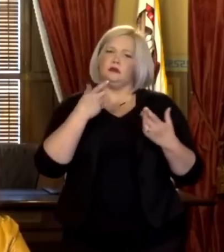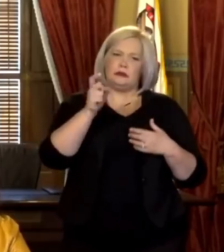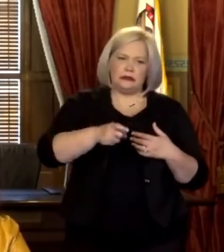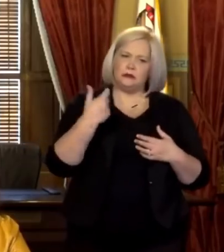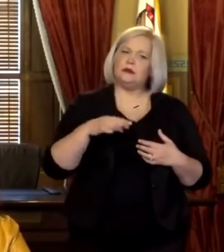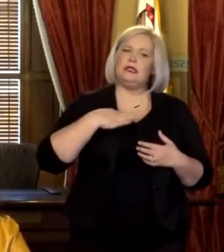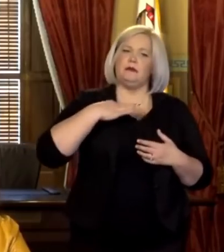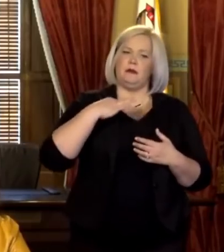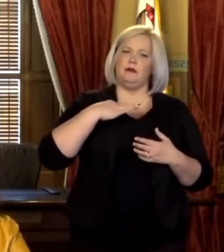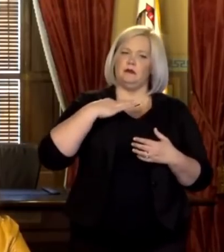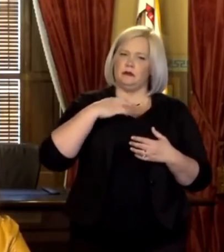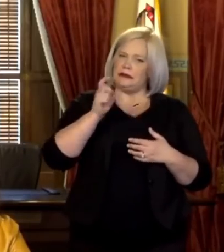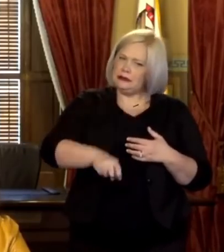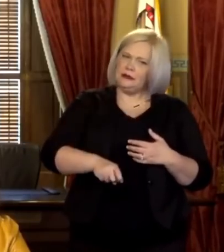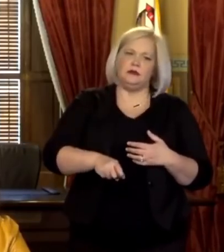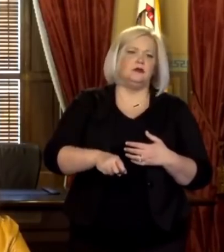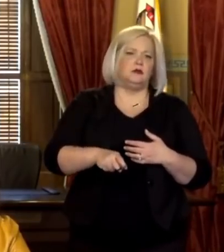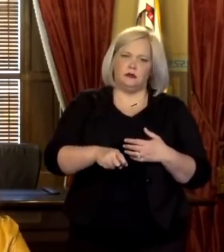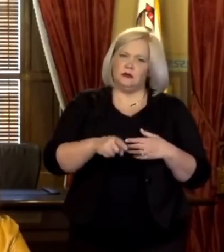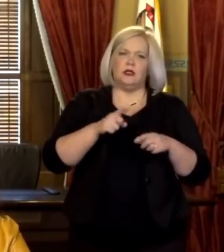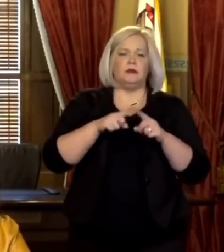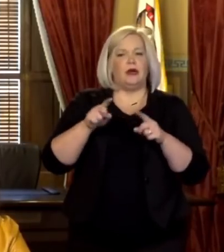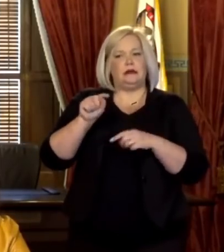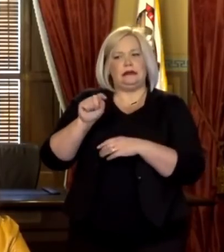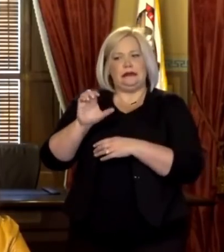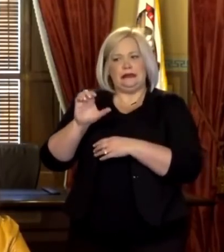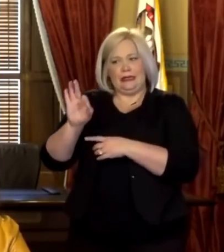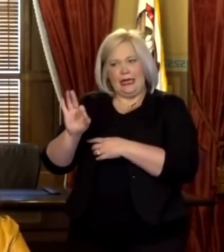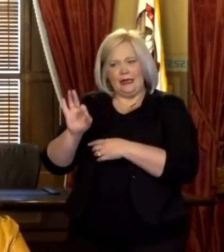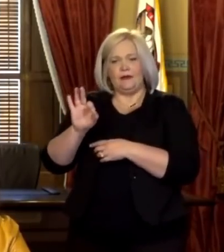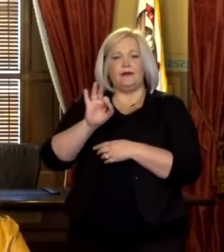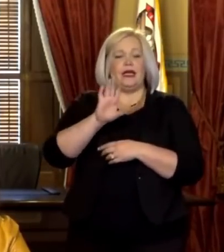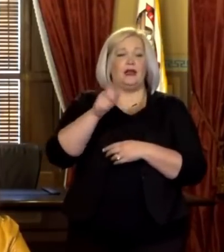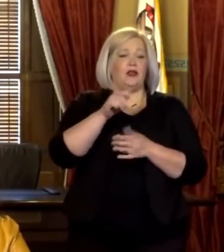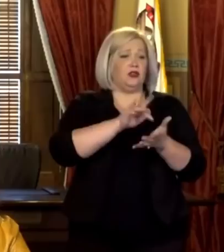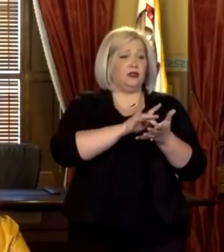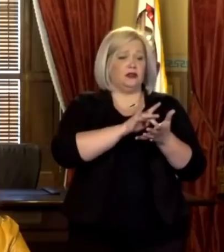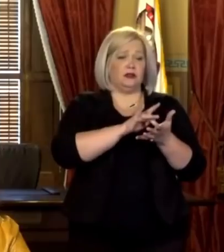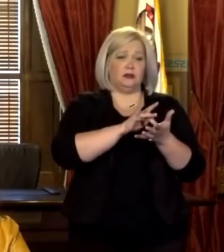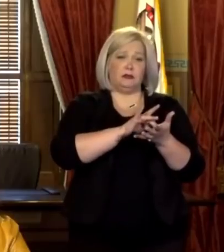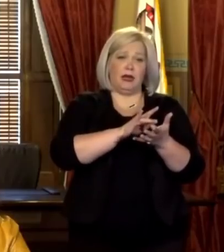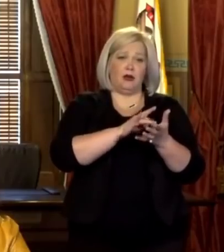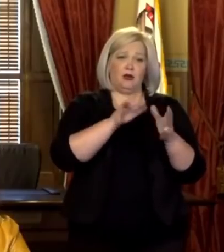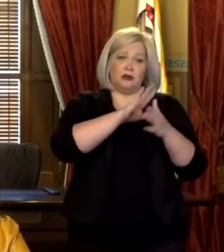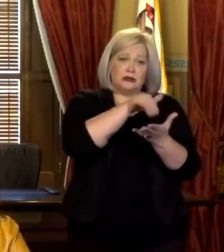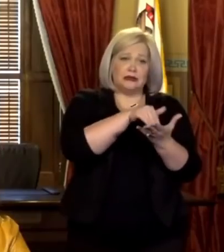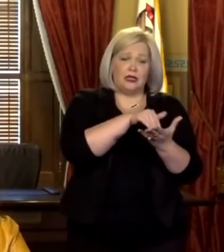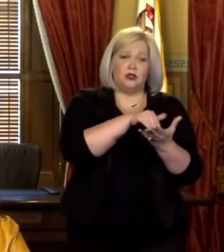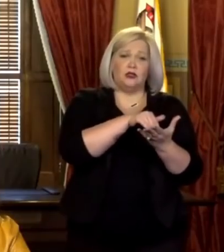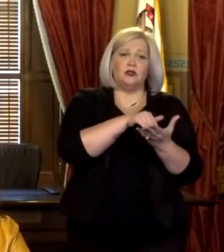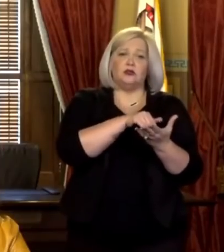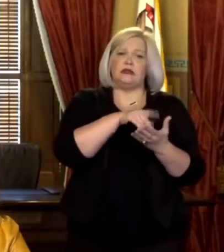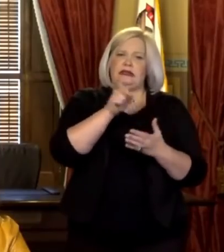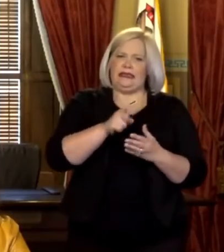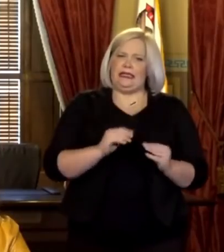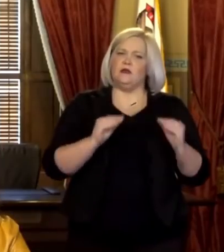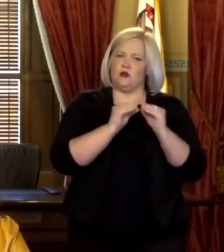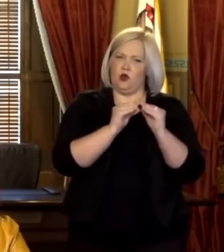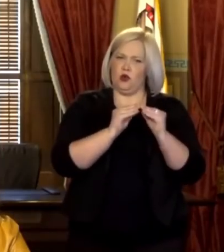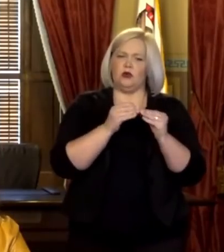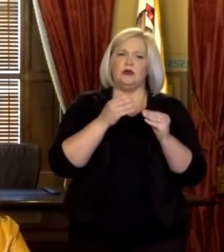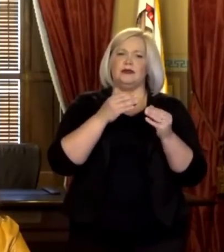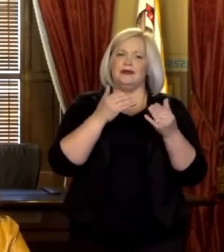about that for the TCF Center and other centers that we will need to stand up. So we're still asking medical volunteers to go to our website,